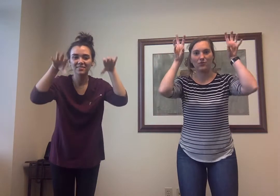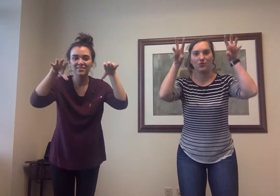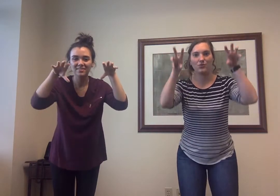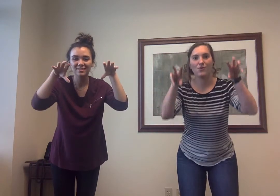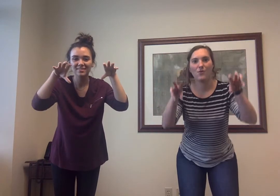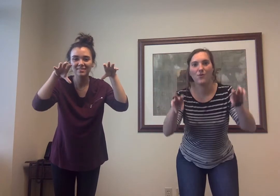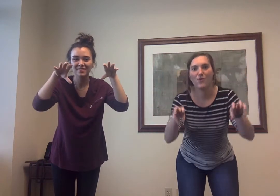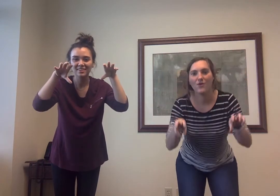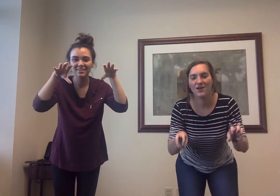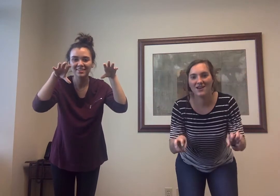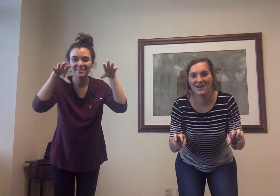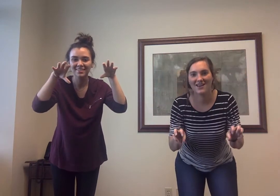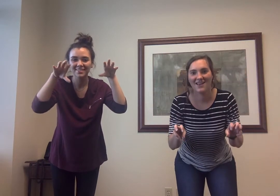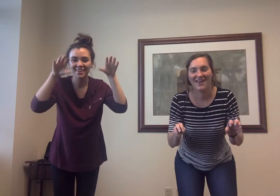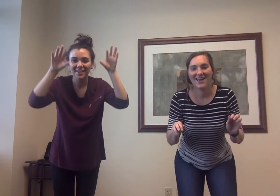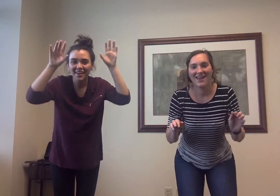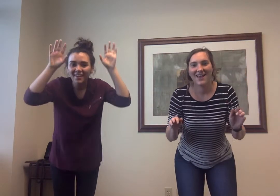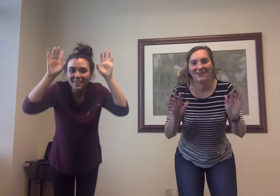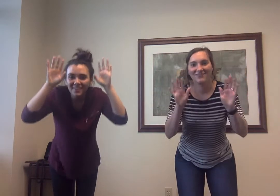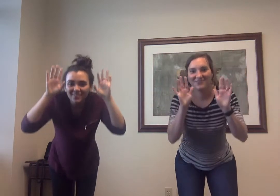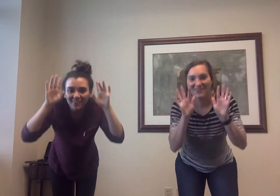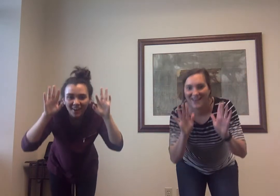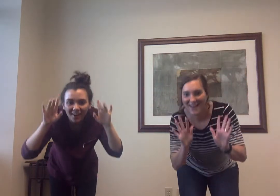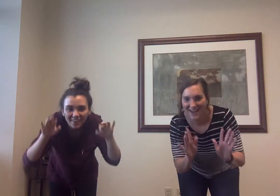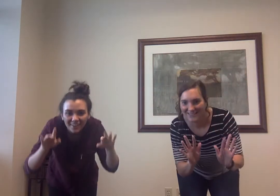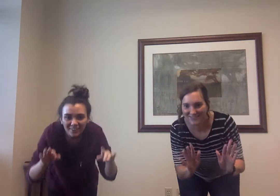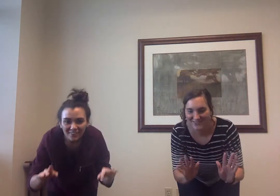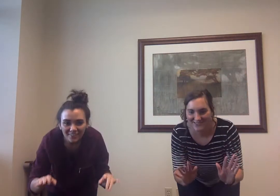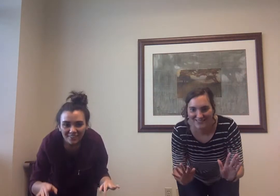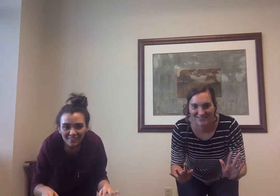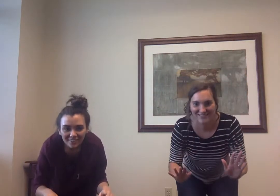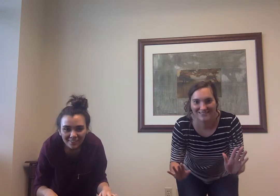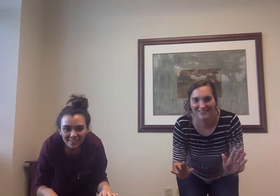run, let fire fall,